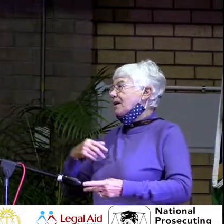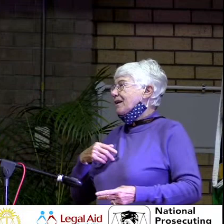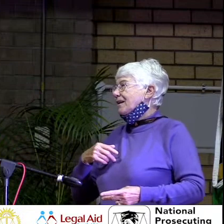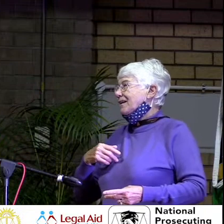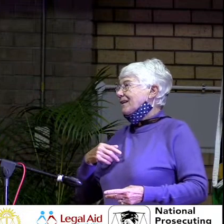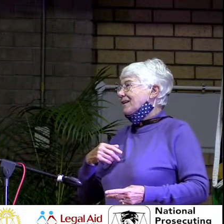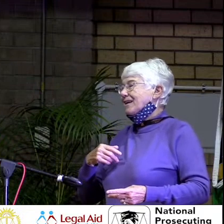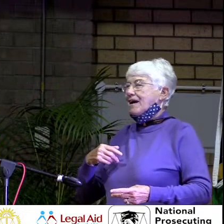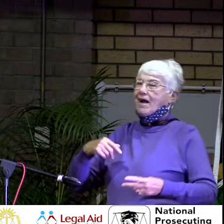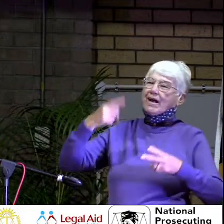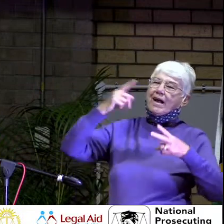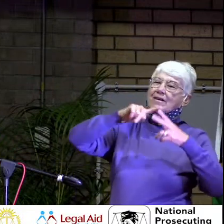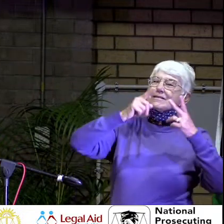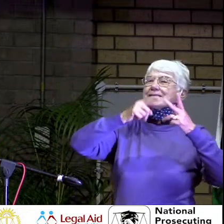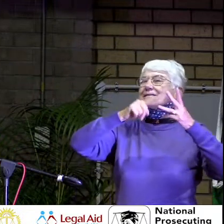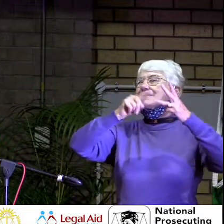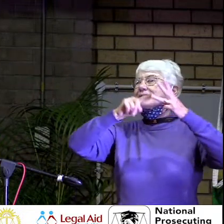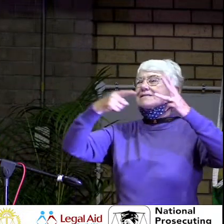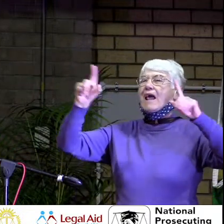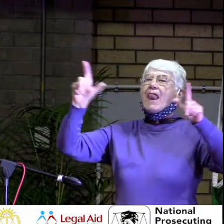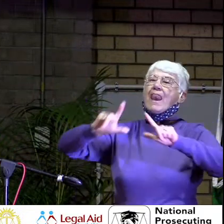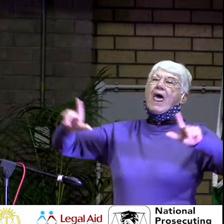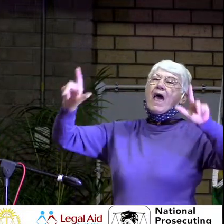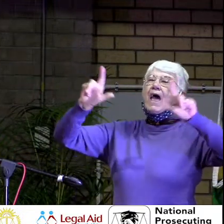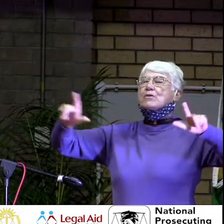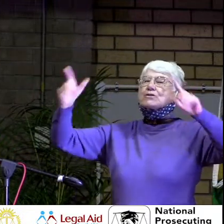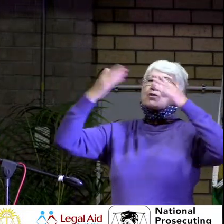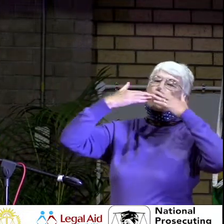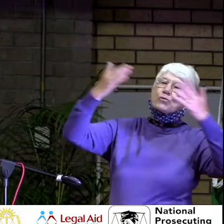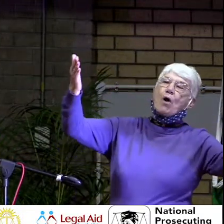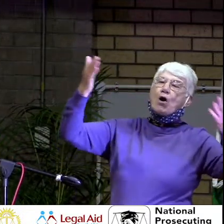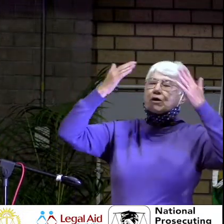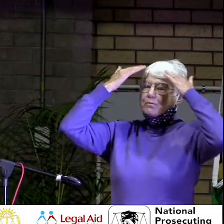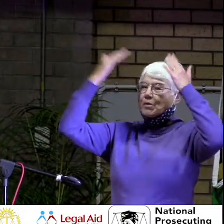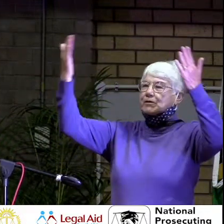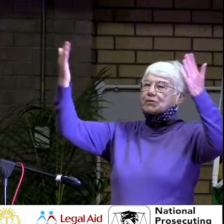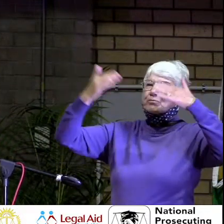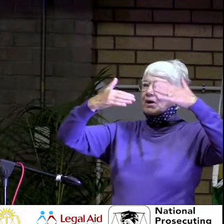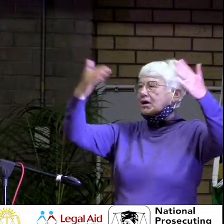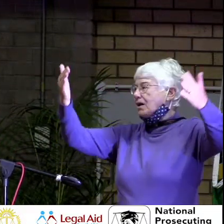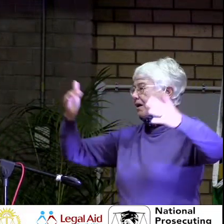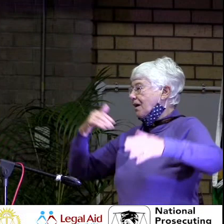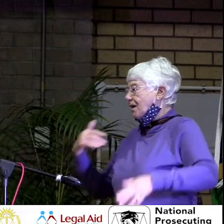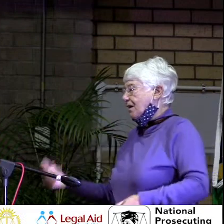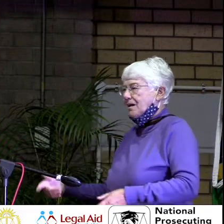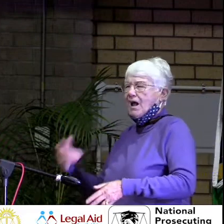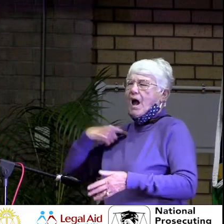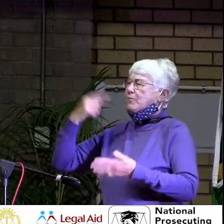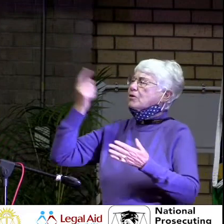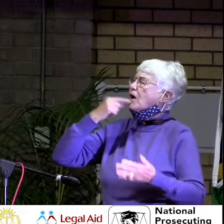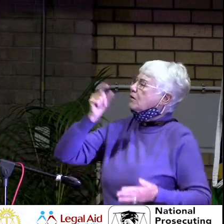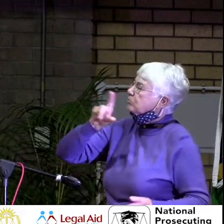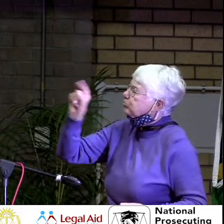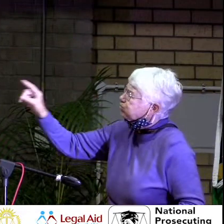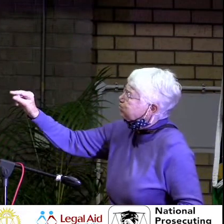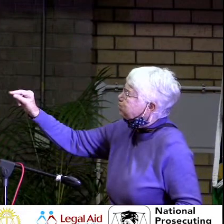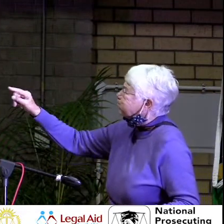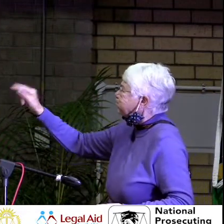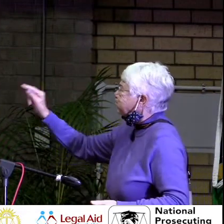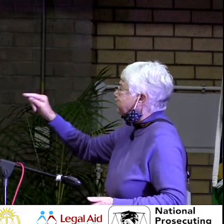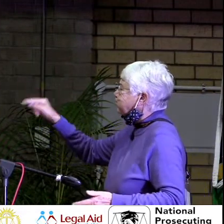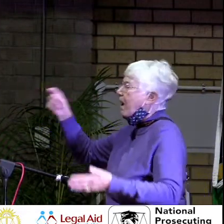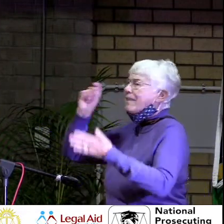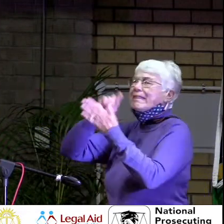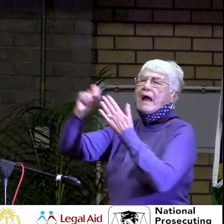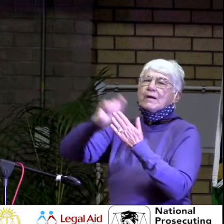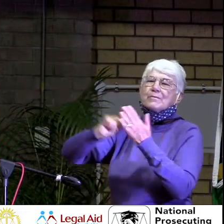Good morning to you all. Let me greet I'm not going to list all the dignitaries. There's a lot of them here. Many